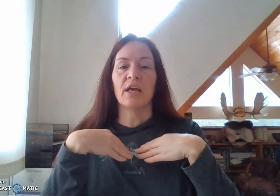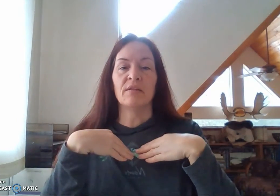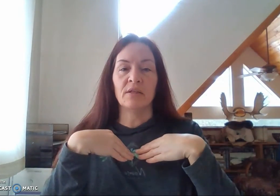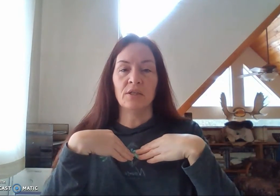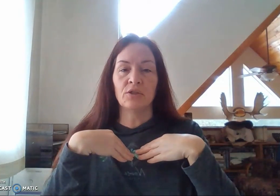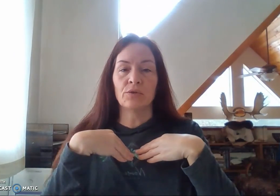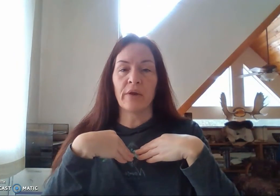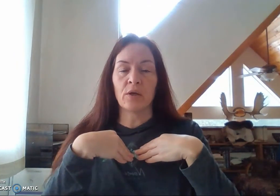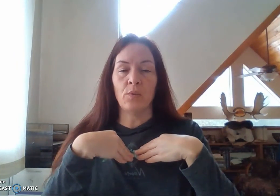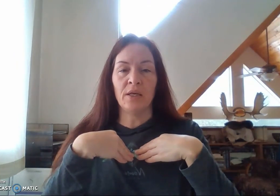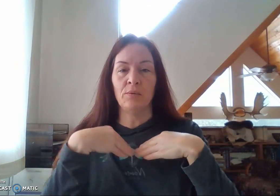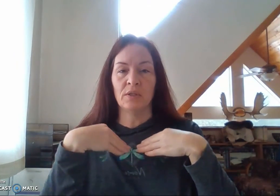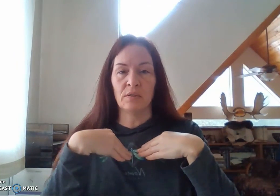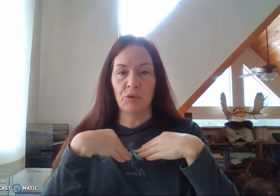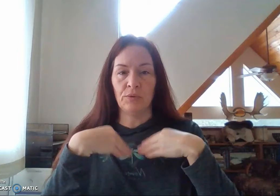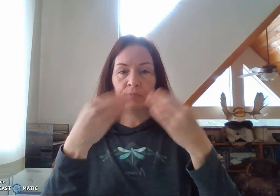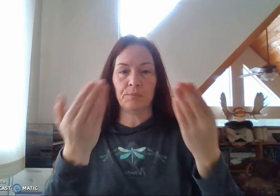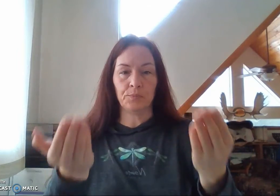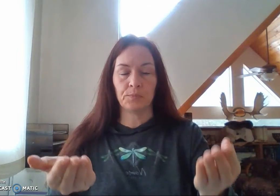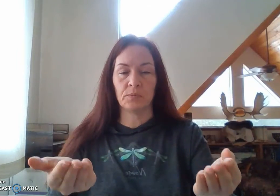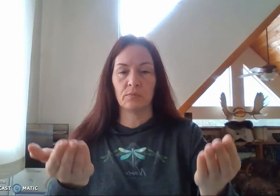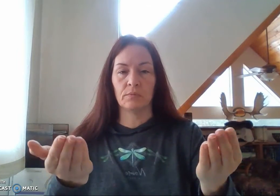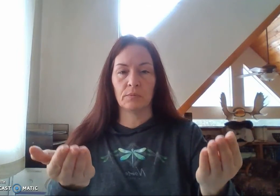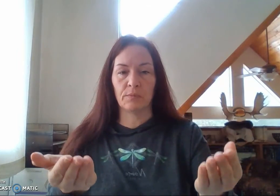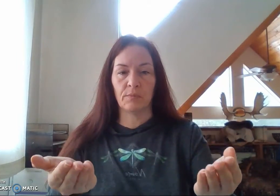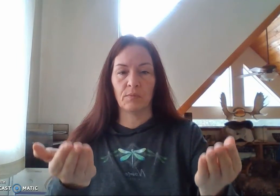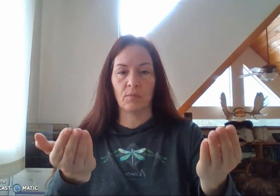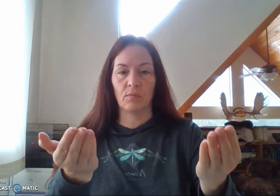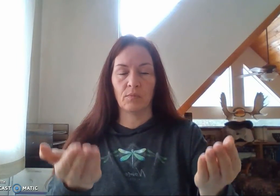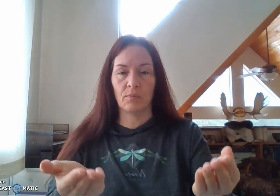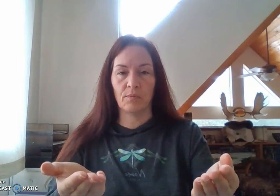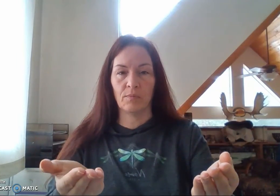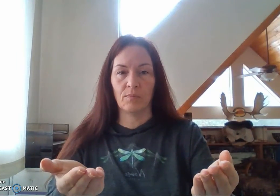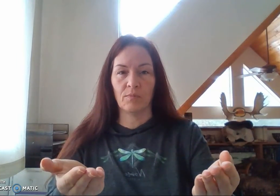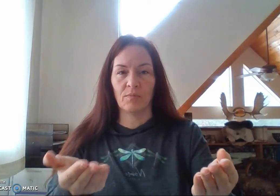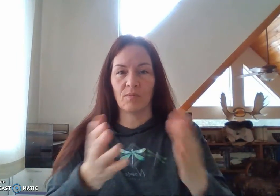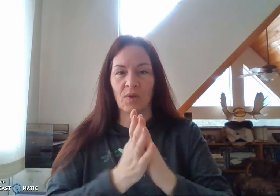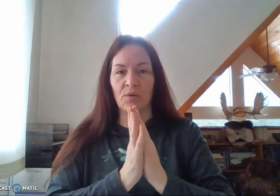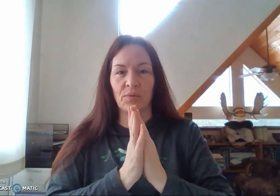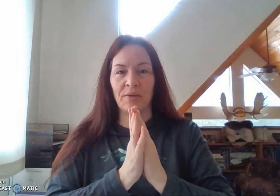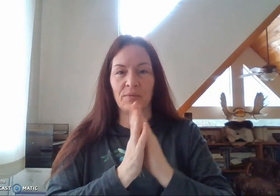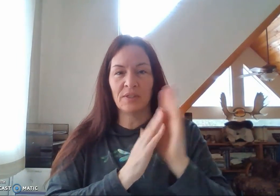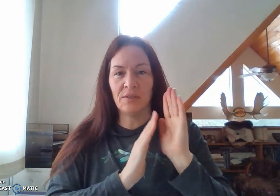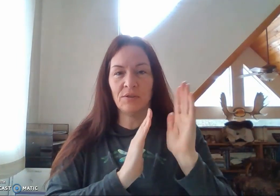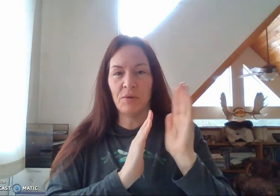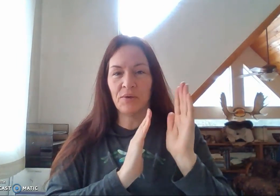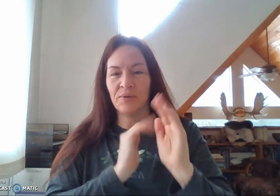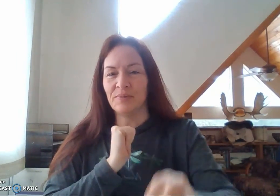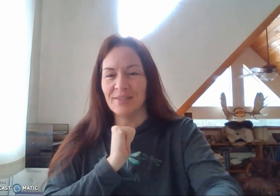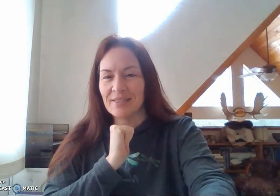And the dish ran away with the spoon. All right, we'll see you tomorrow.